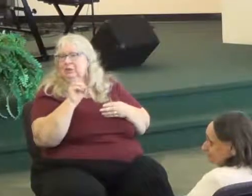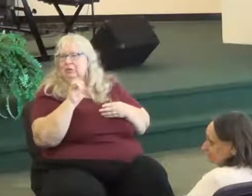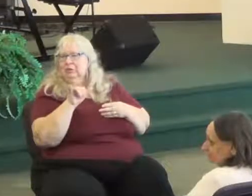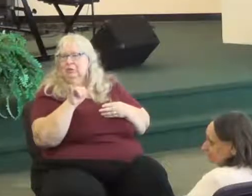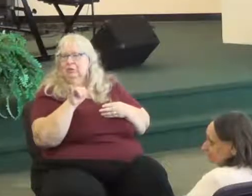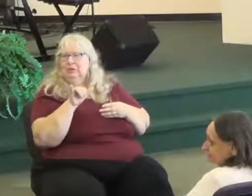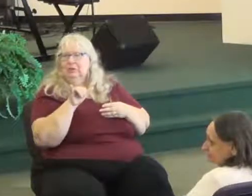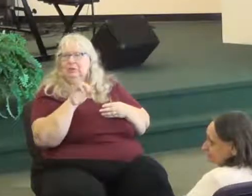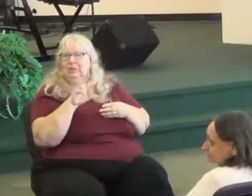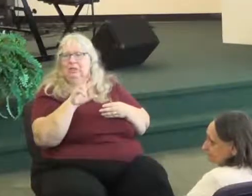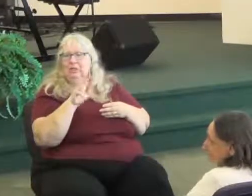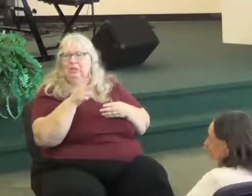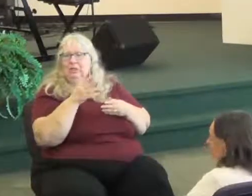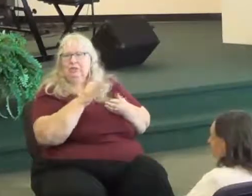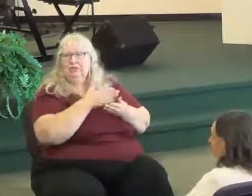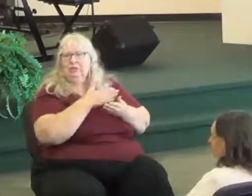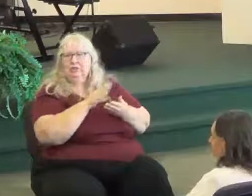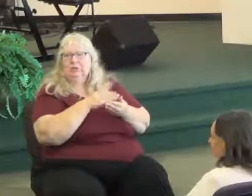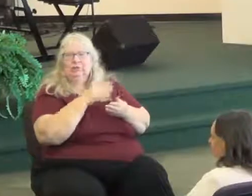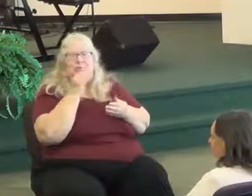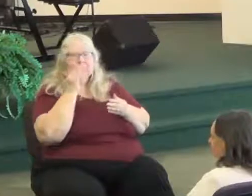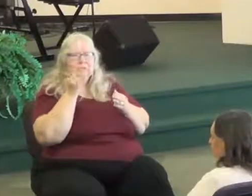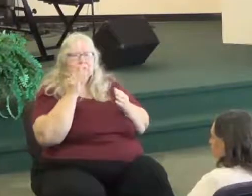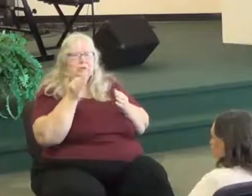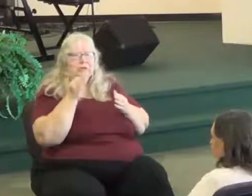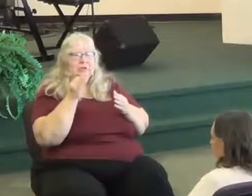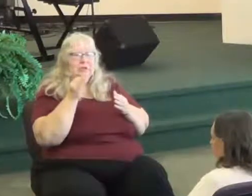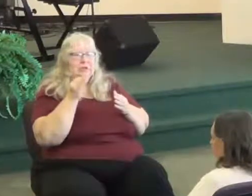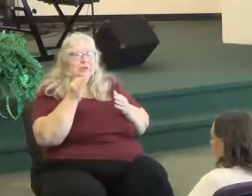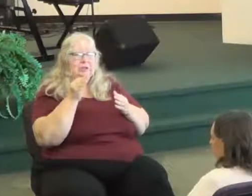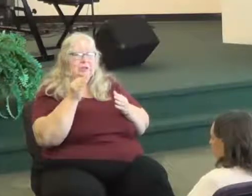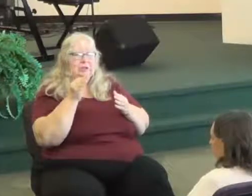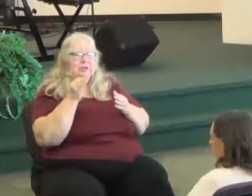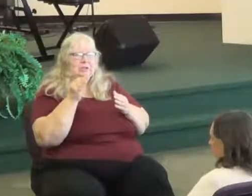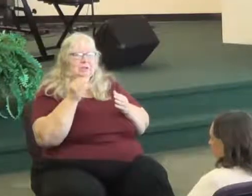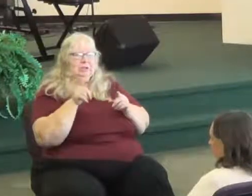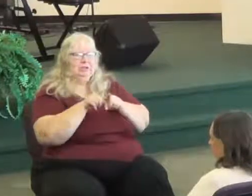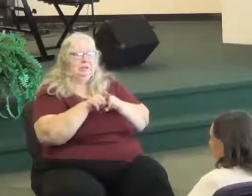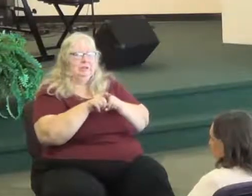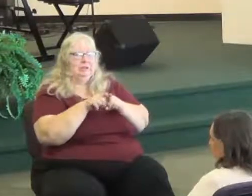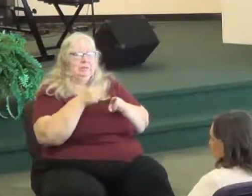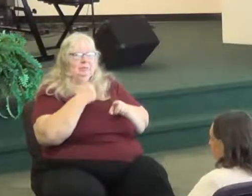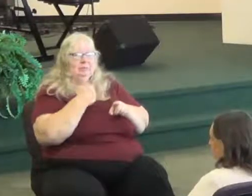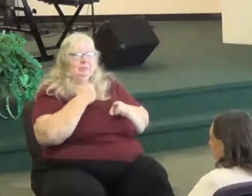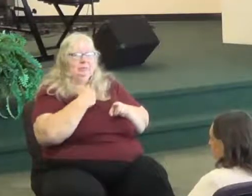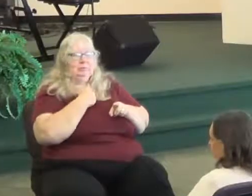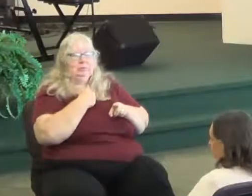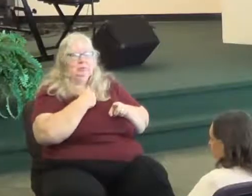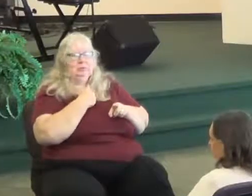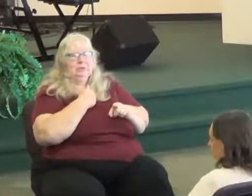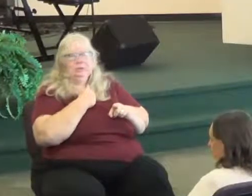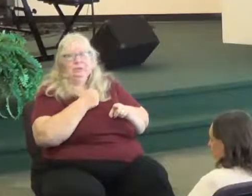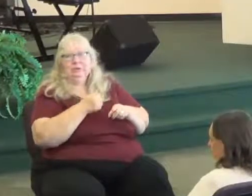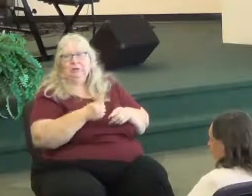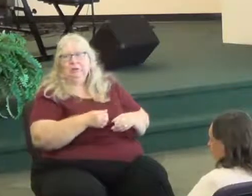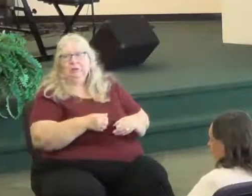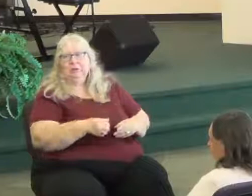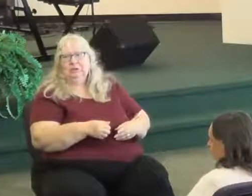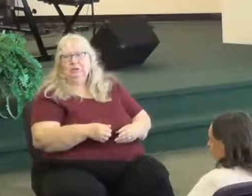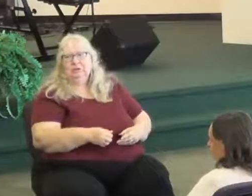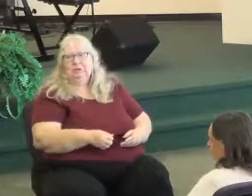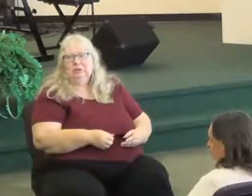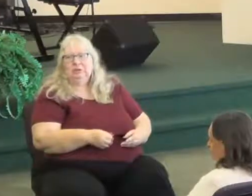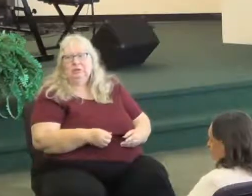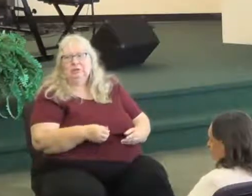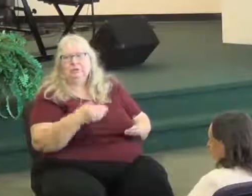The third song preaches this message to a T. I don't know if you guys end with worship. You could come up here and sing that song again to end. I mean, it is